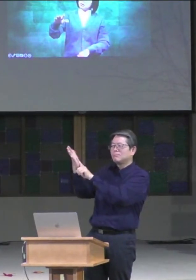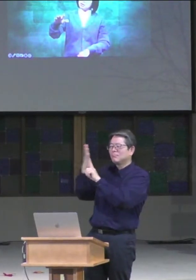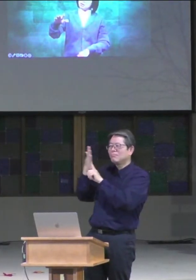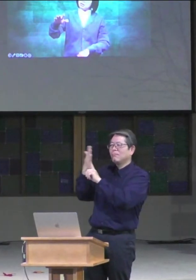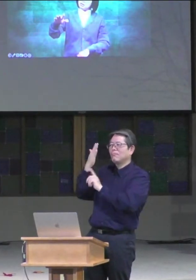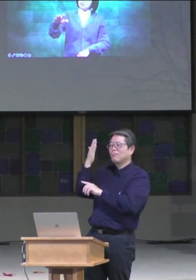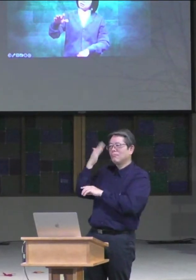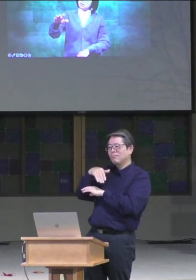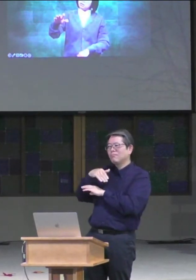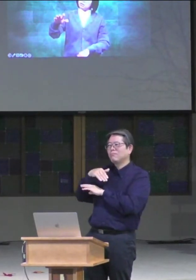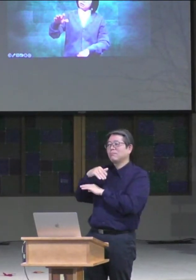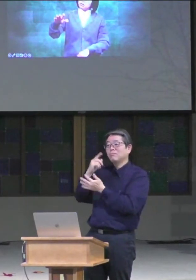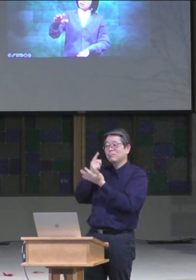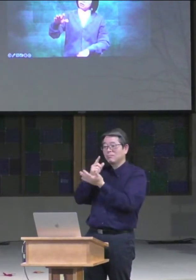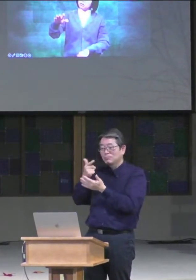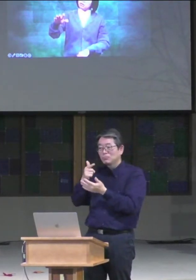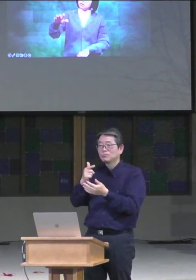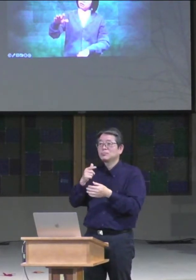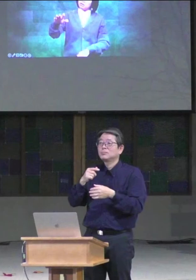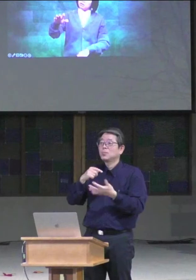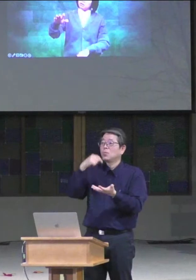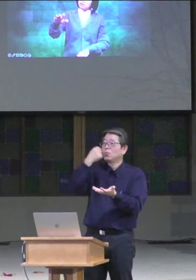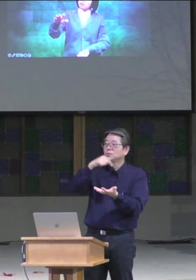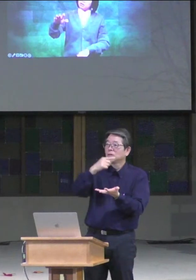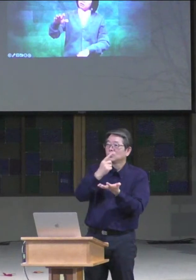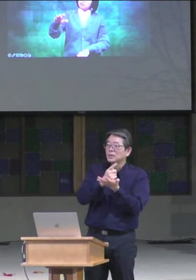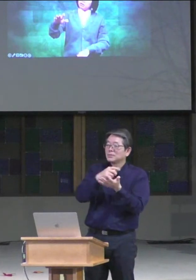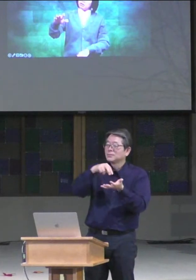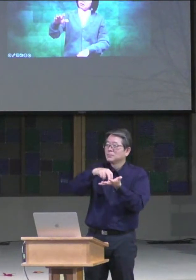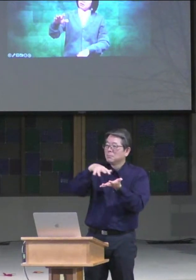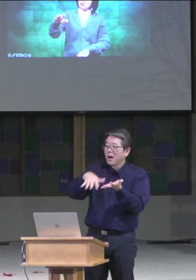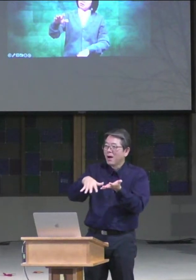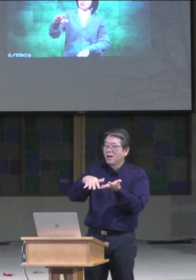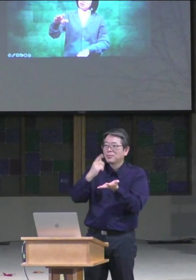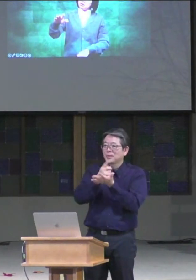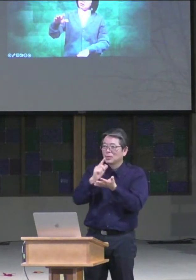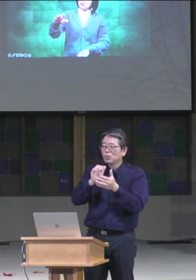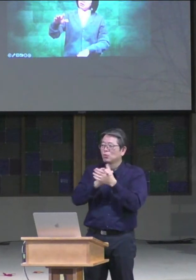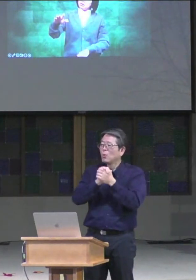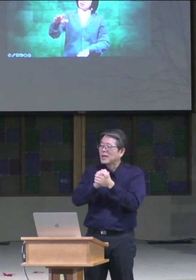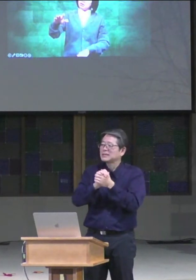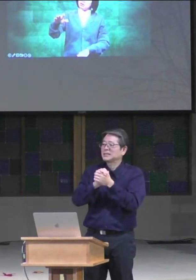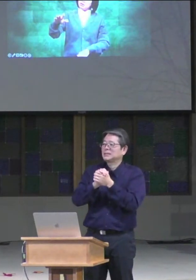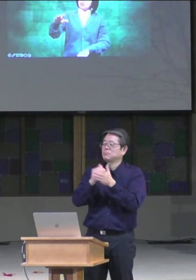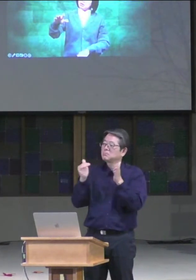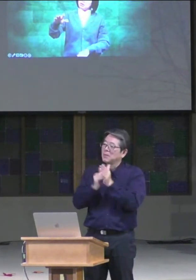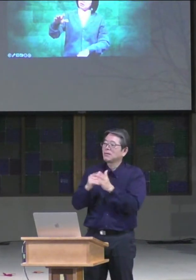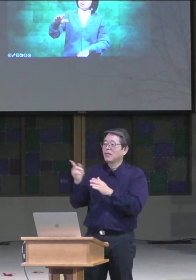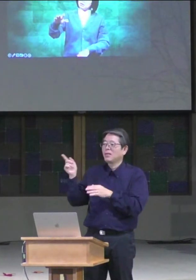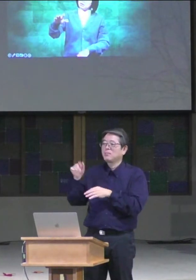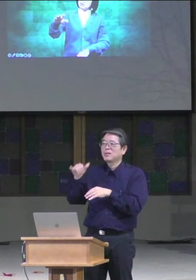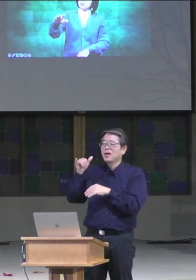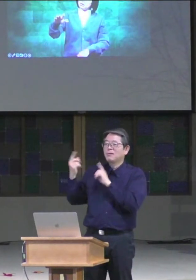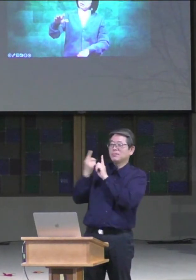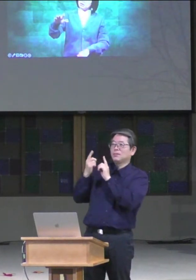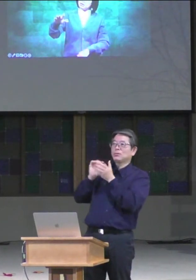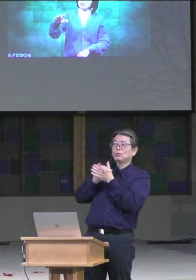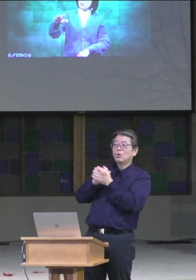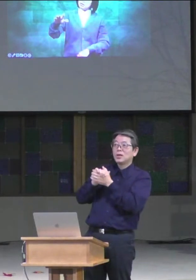love. We saw God's love through him. And he didn't just teach us. He was a friend. He